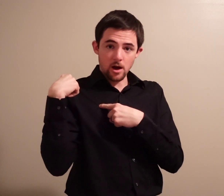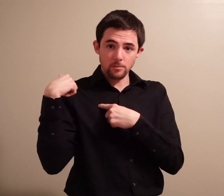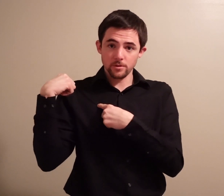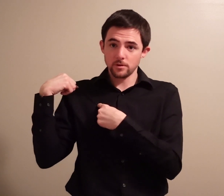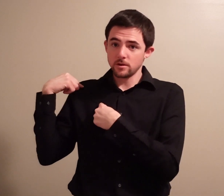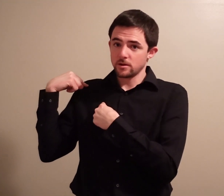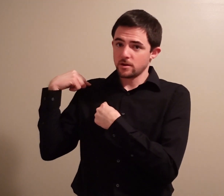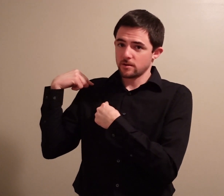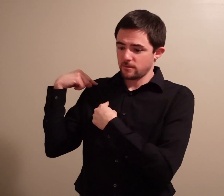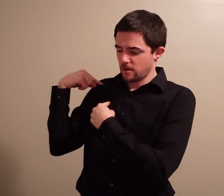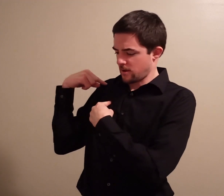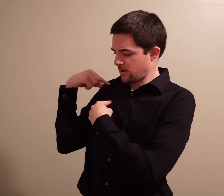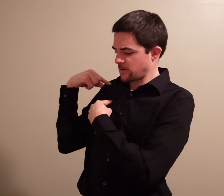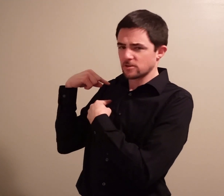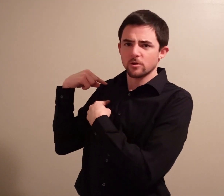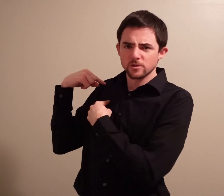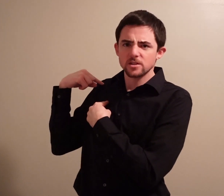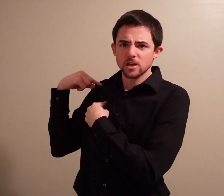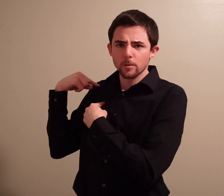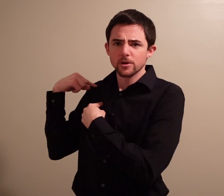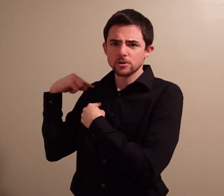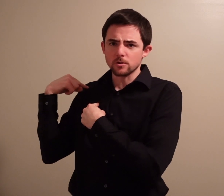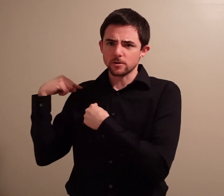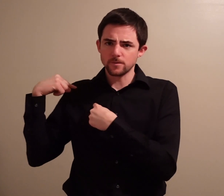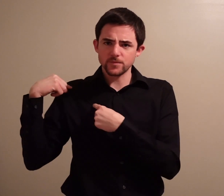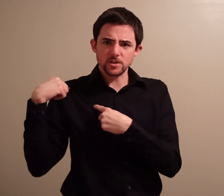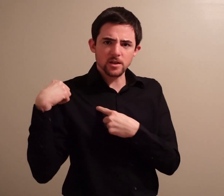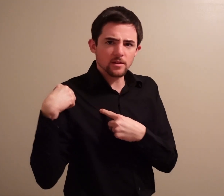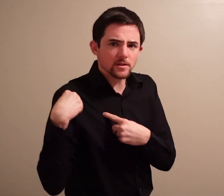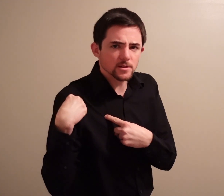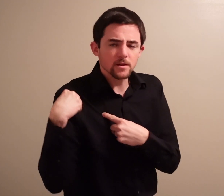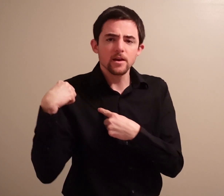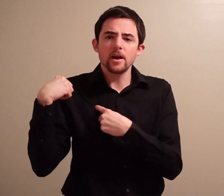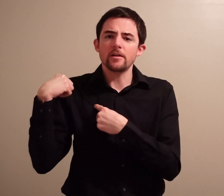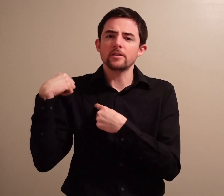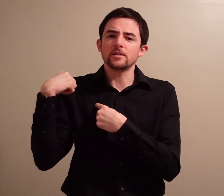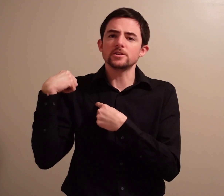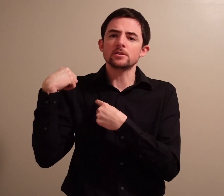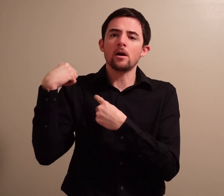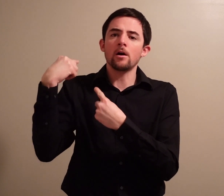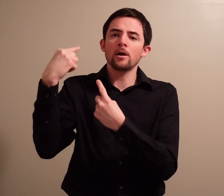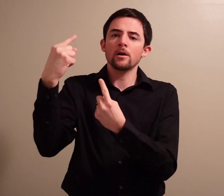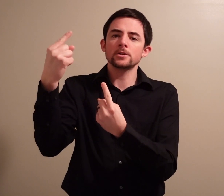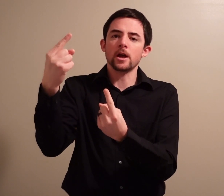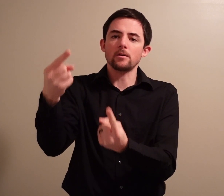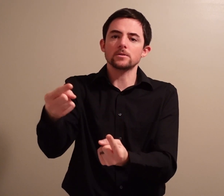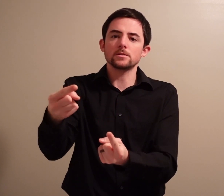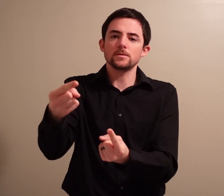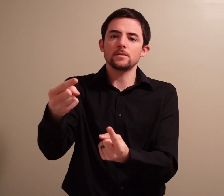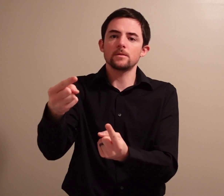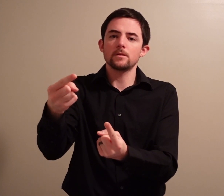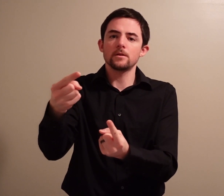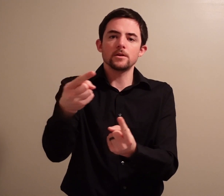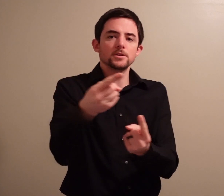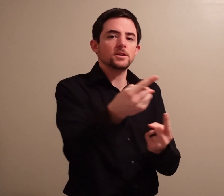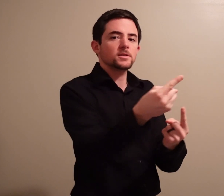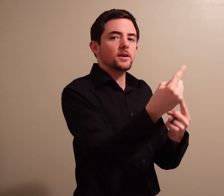top, towards the top of your shoulder, just like this, and they're going to just arch out, just like